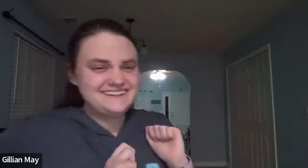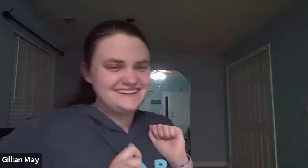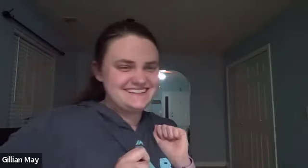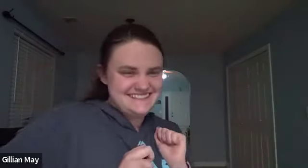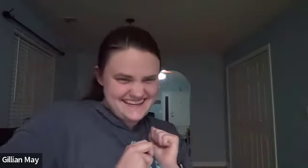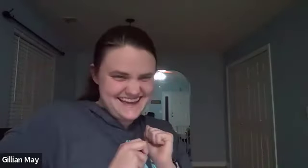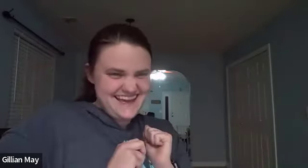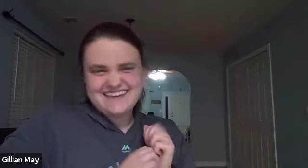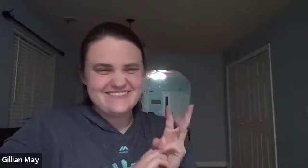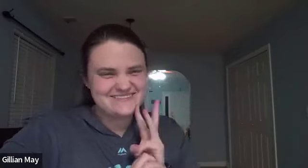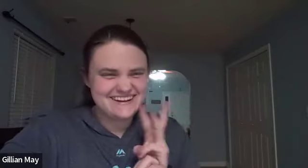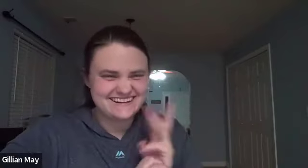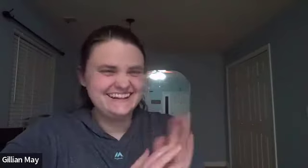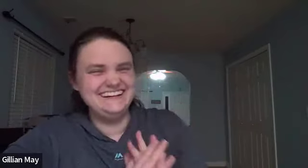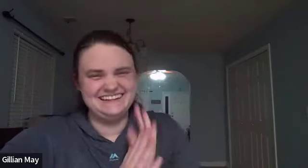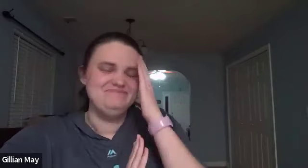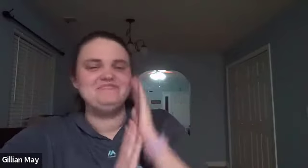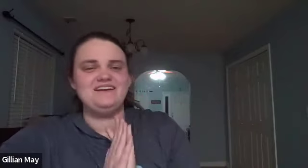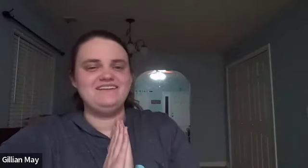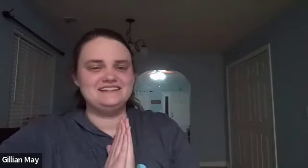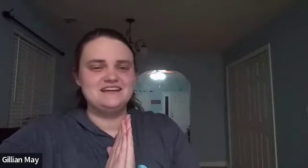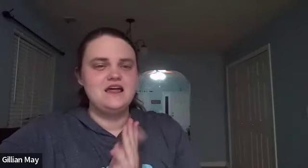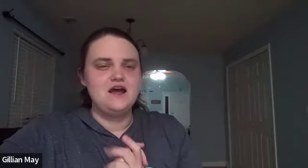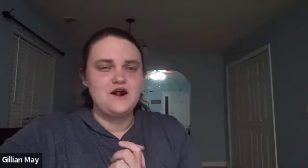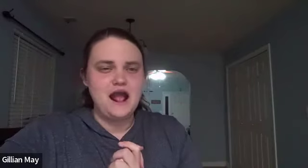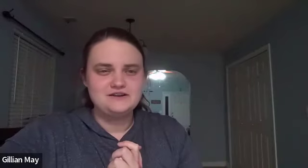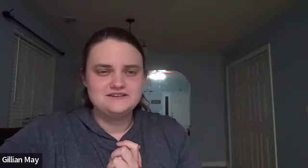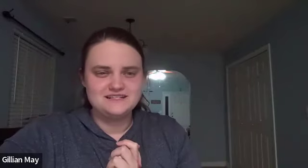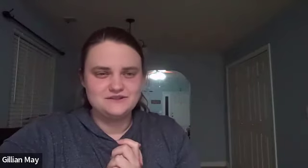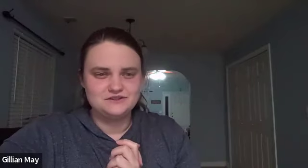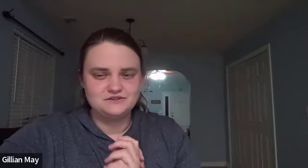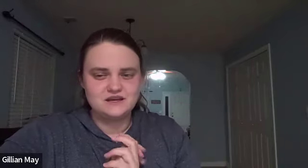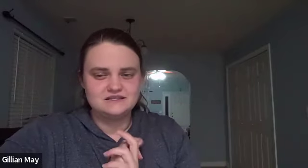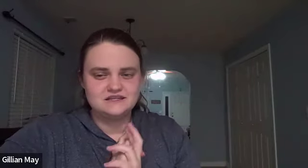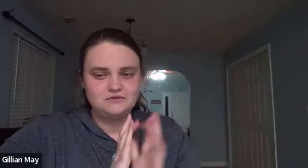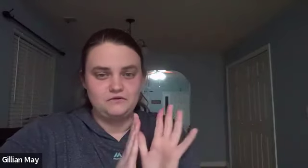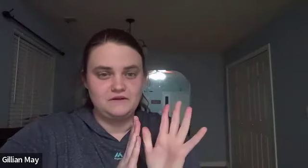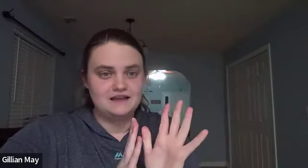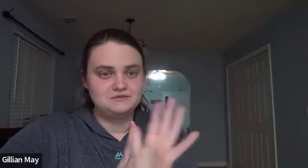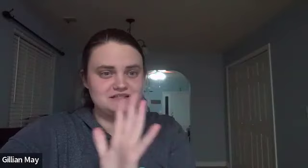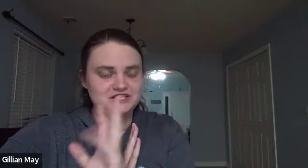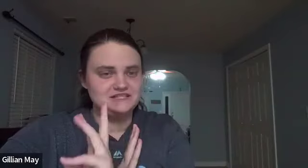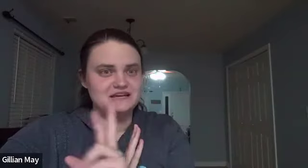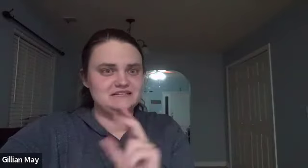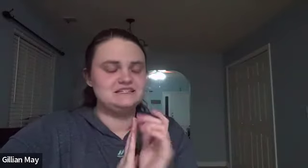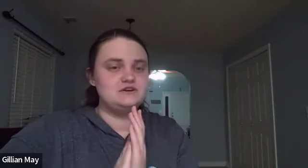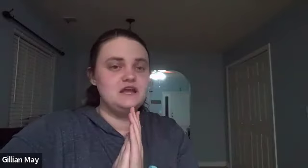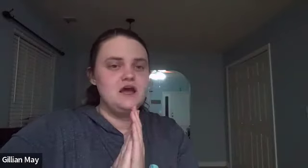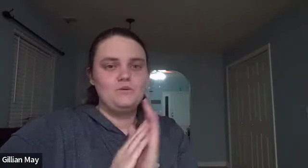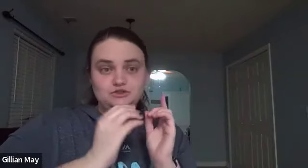Good. Yeah, it was water. All right. How do you guys feel? Do you guys think for the last one, because I just now see it 6:30, or I'll do